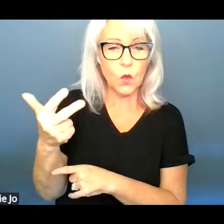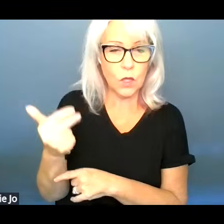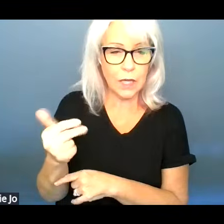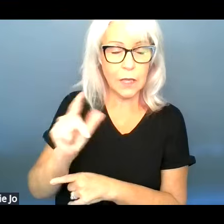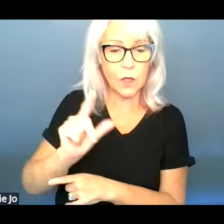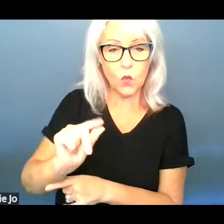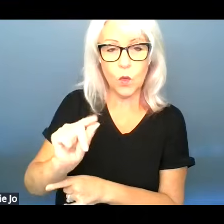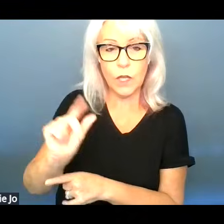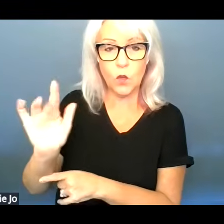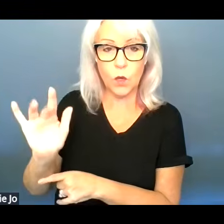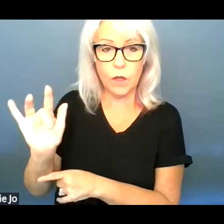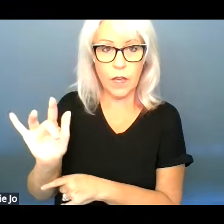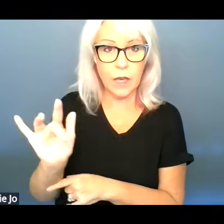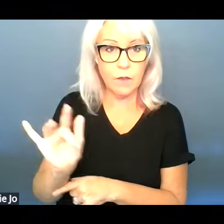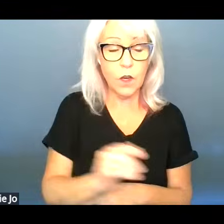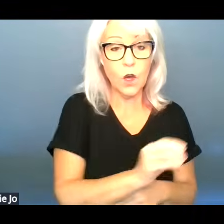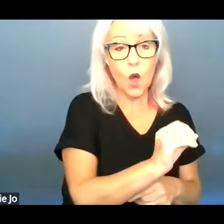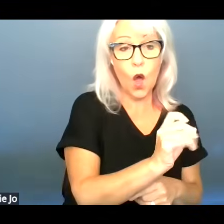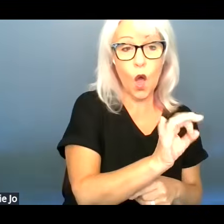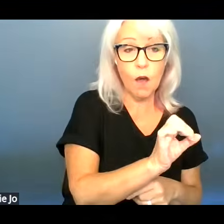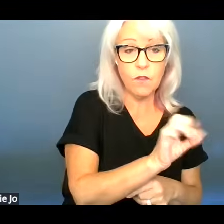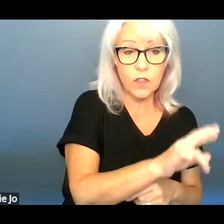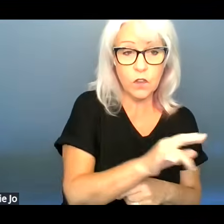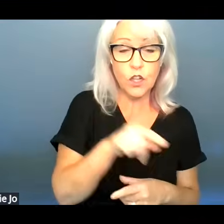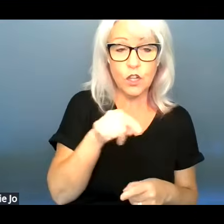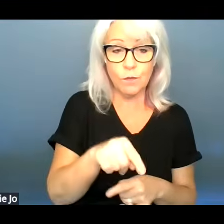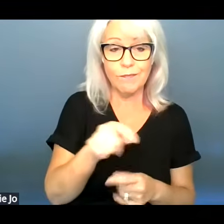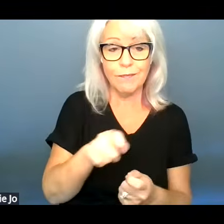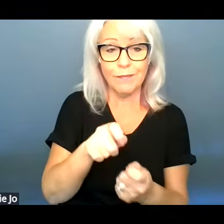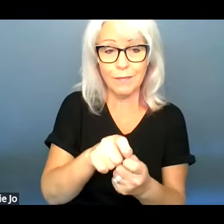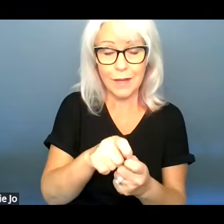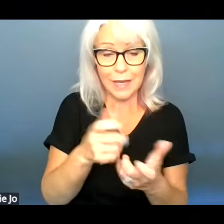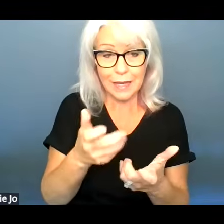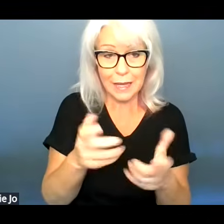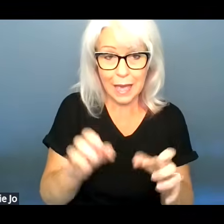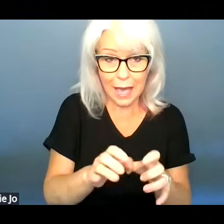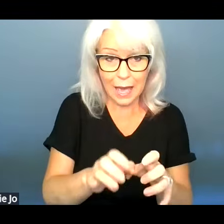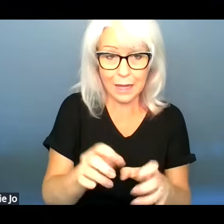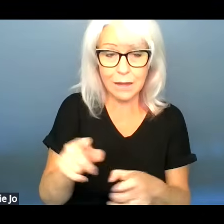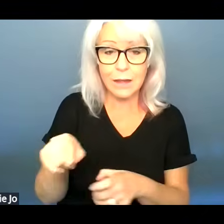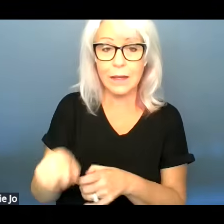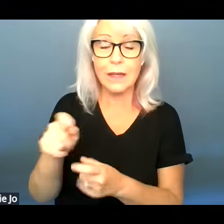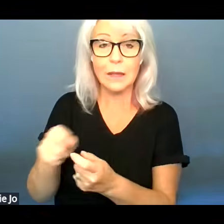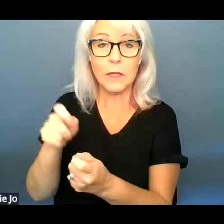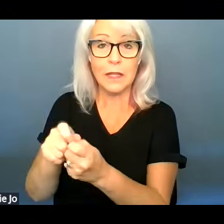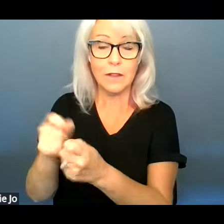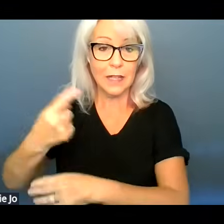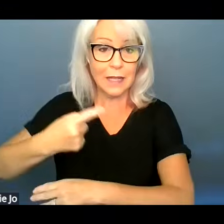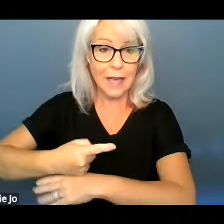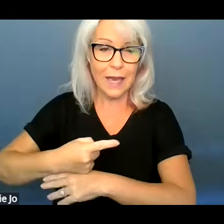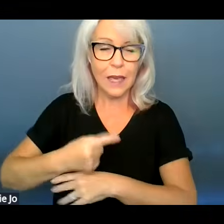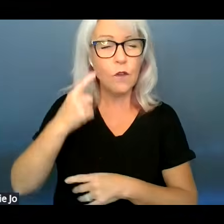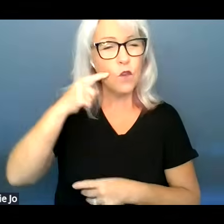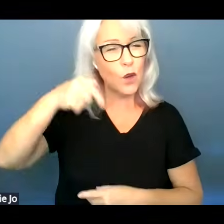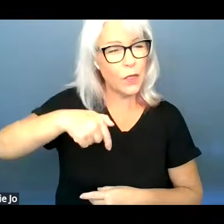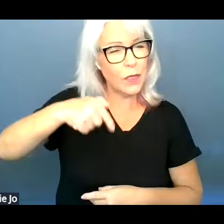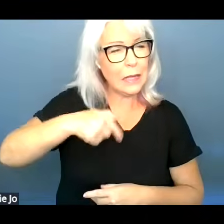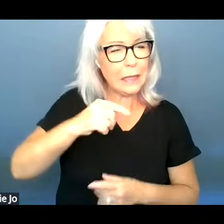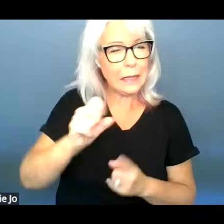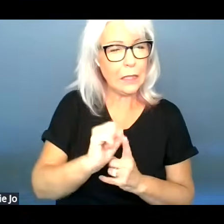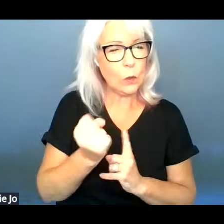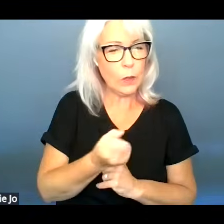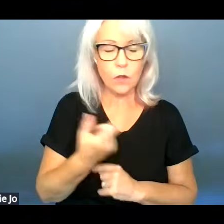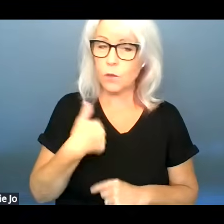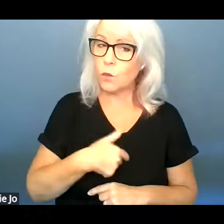officer, act, date. In this particular instance, we don't see that to be the case because you can't just